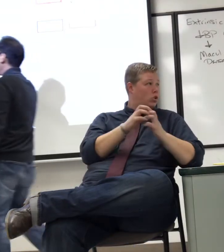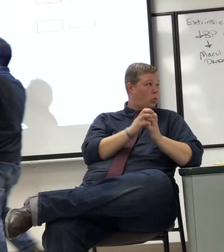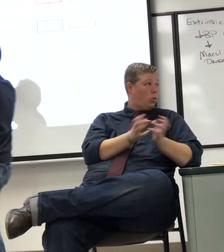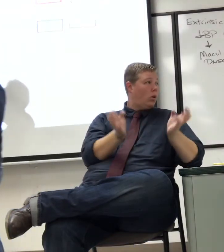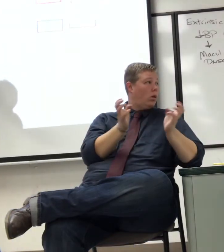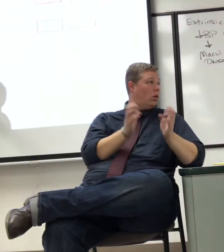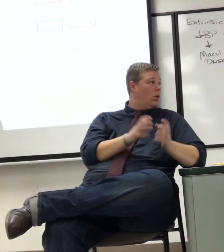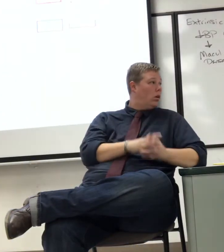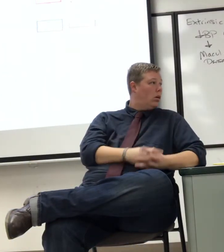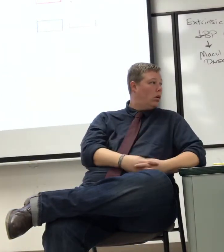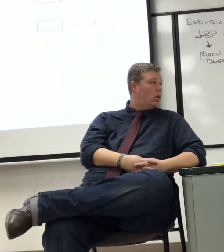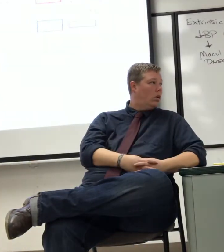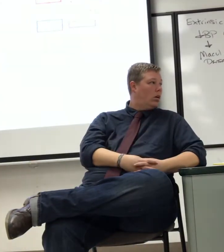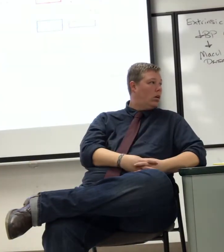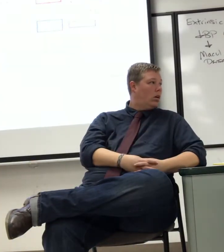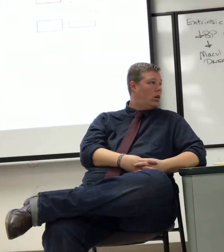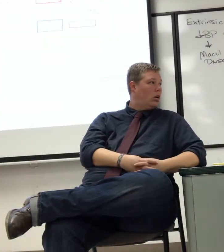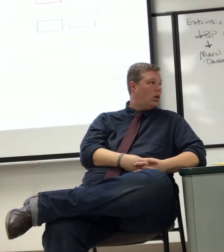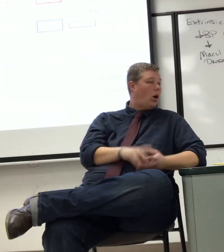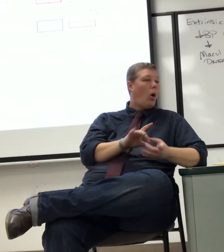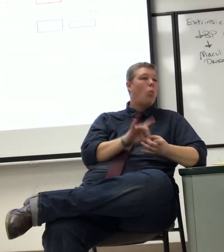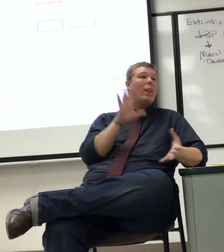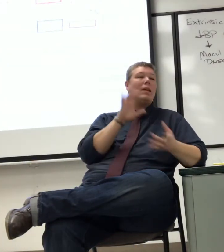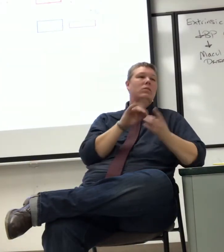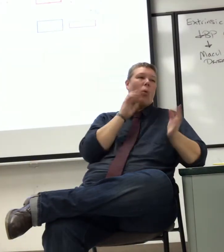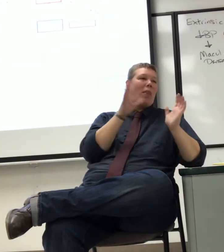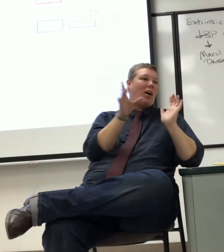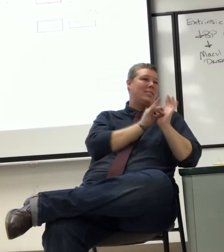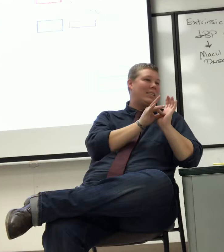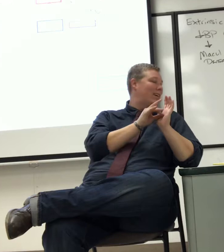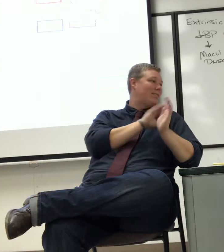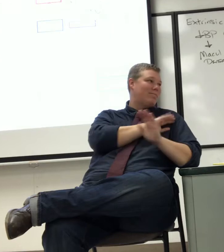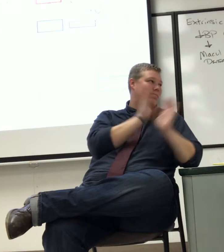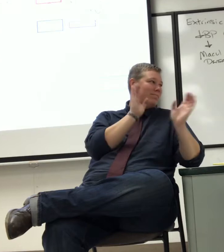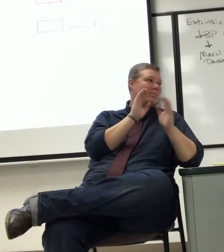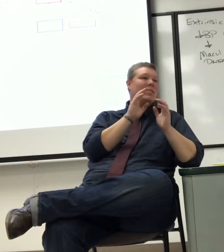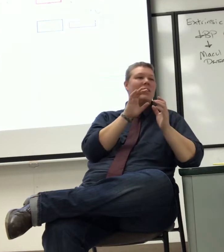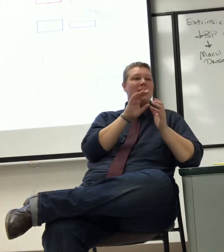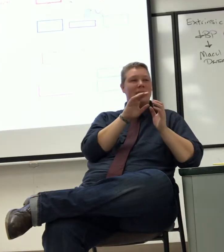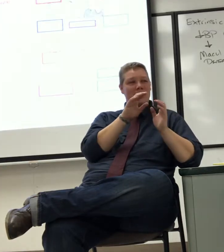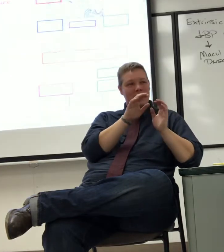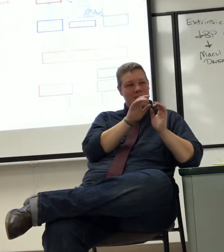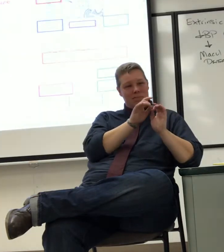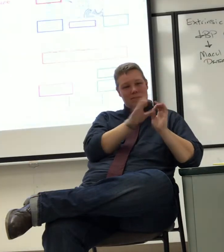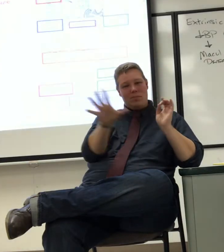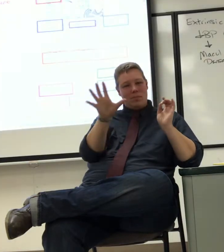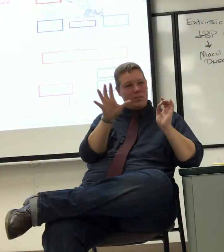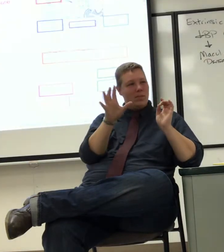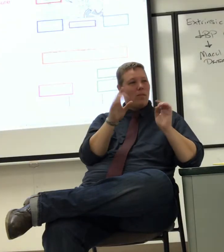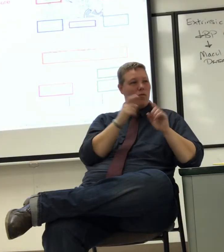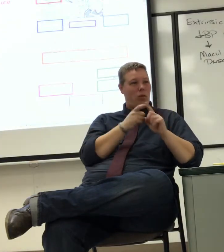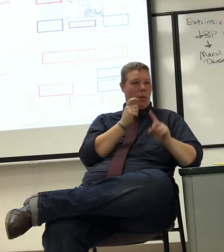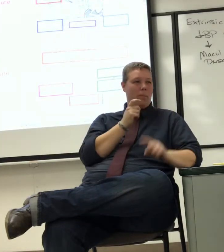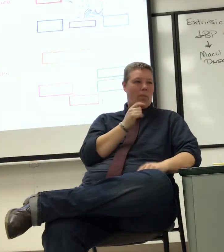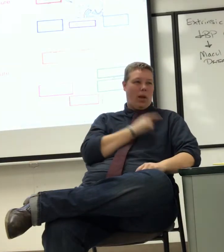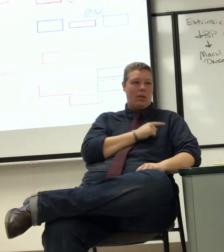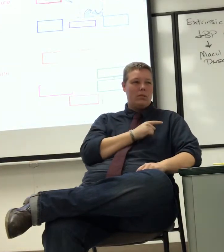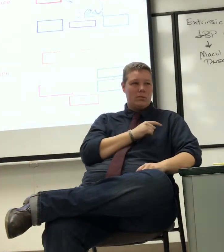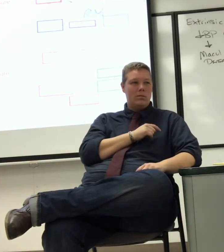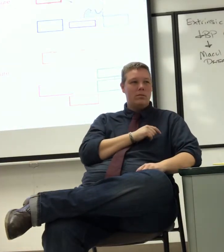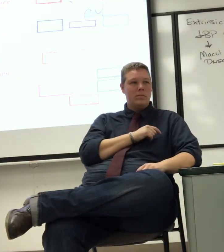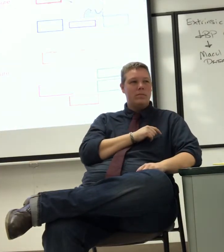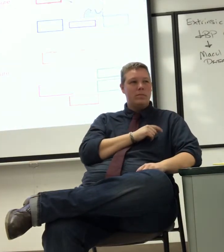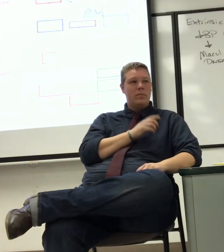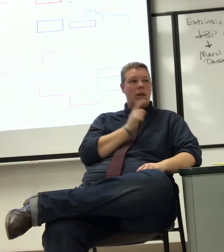that Ang2 has a couple of mechanisms. It can act through aldosterone, or it can act as a vasoconstrictor to increase